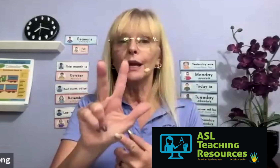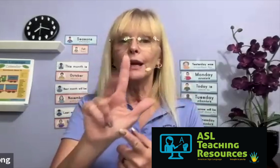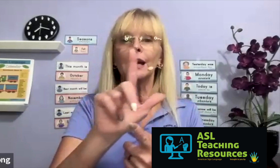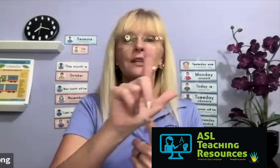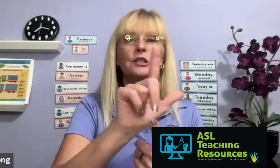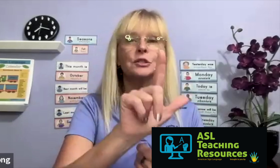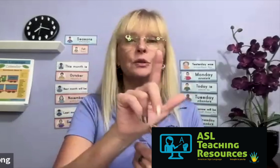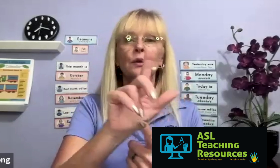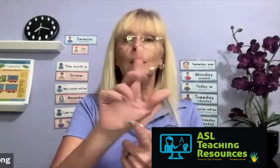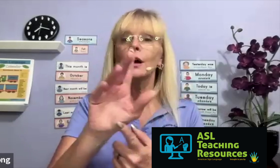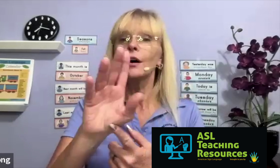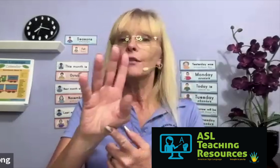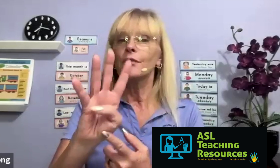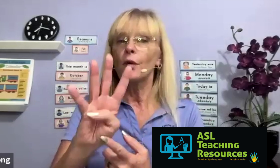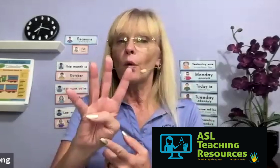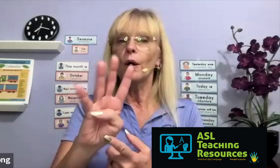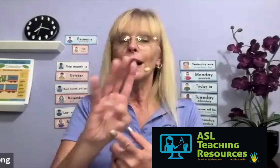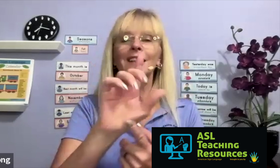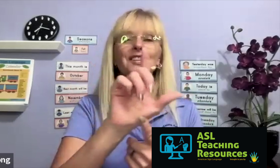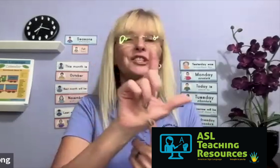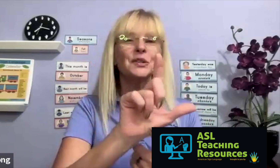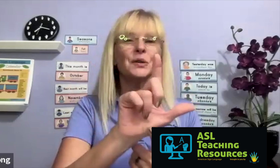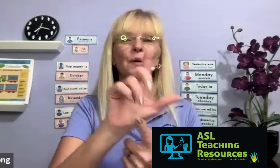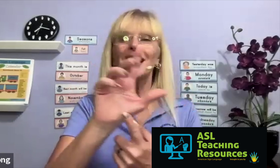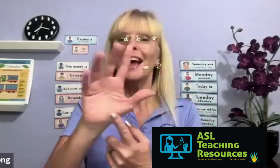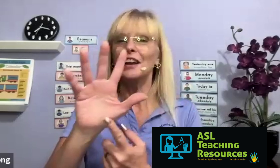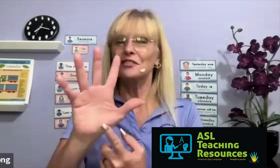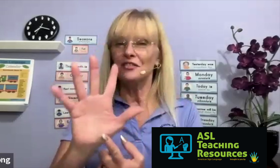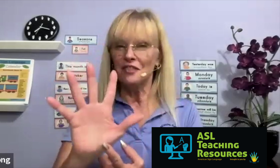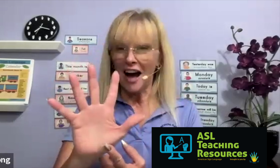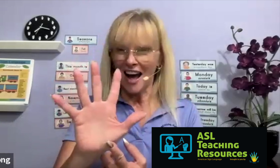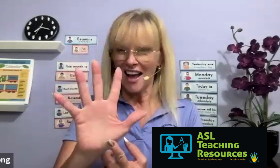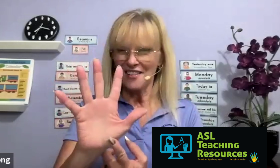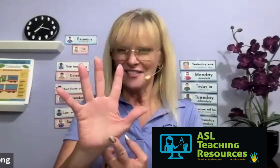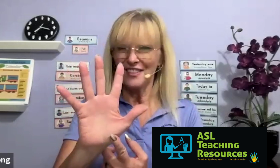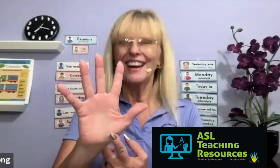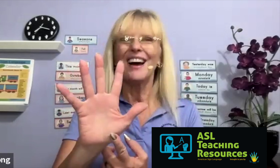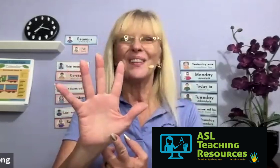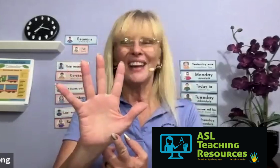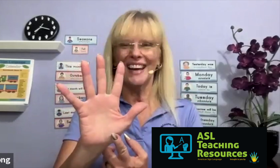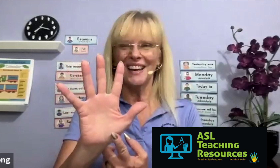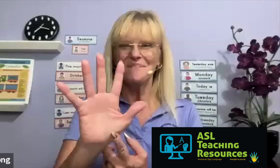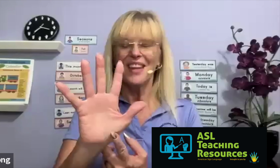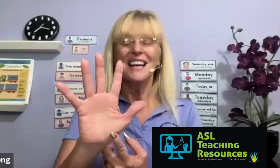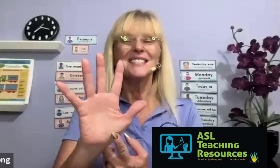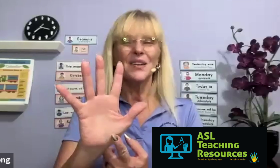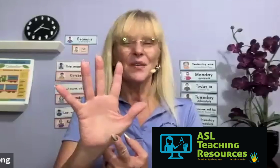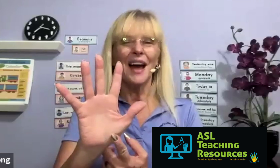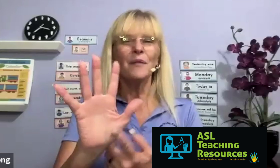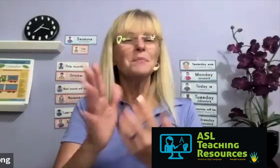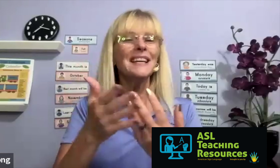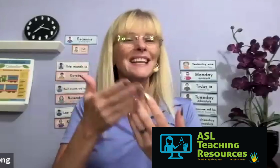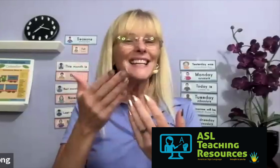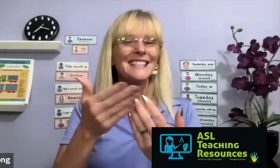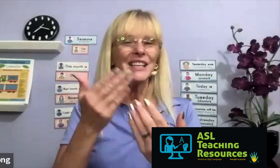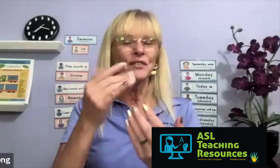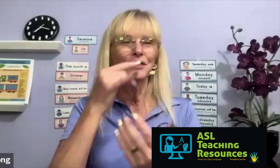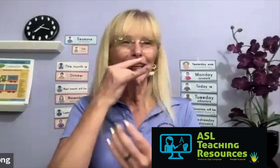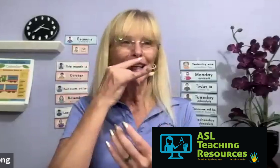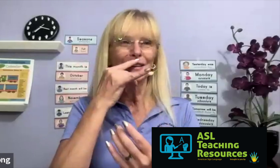and then 2, 4, and then 2 and 5. Okay, so that would be easier for the kiddos